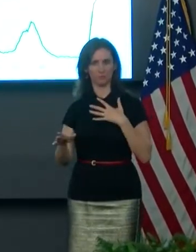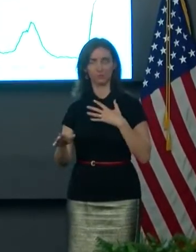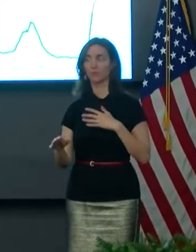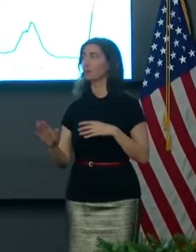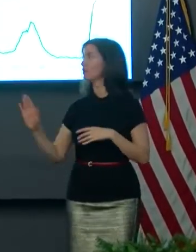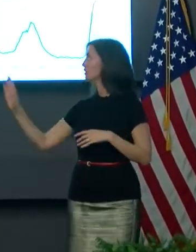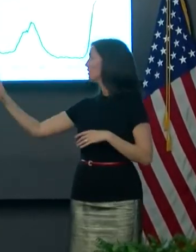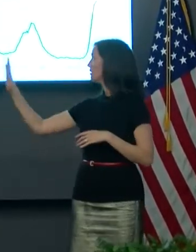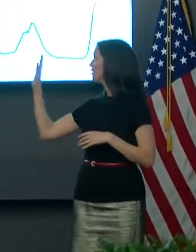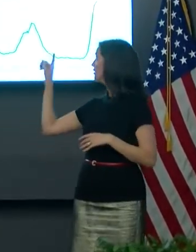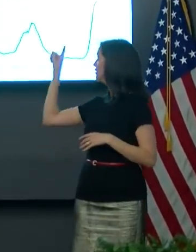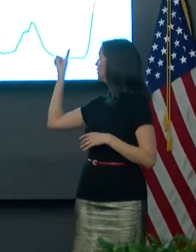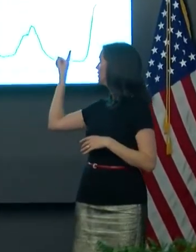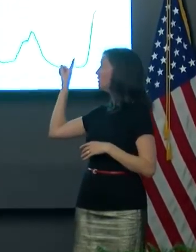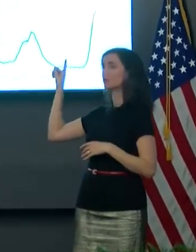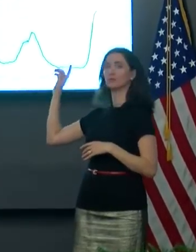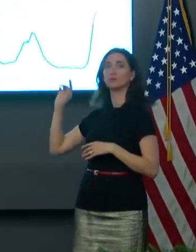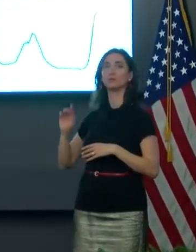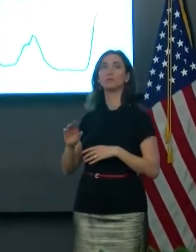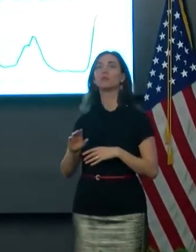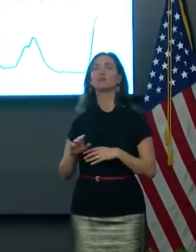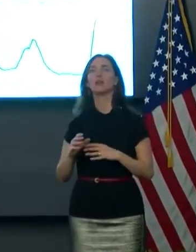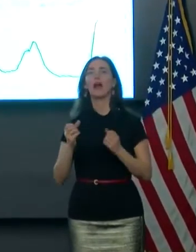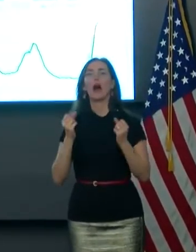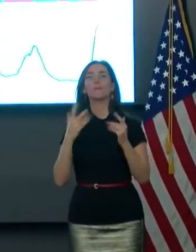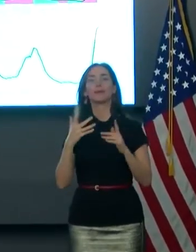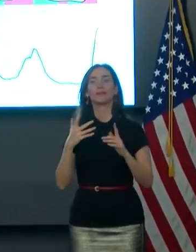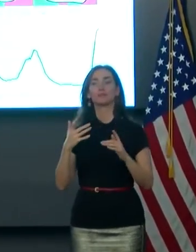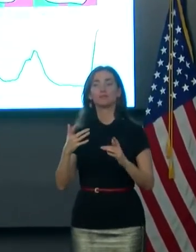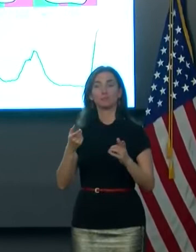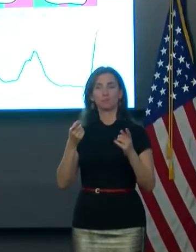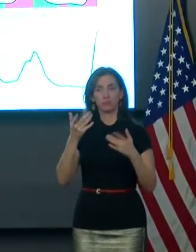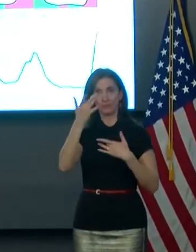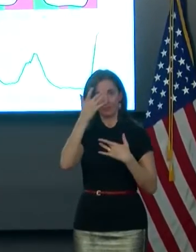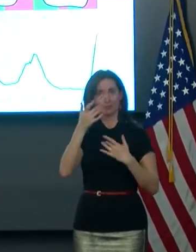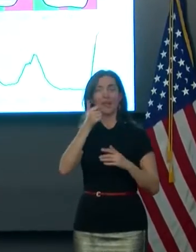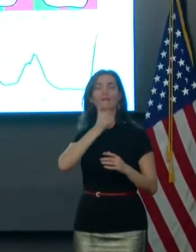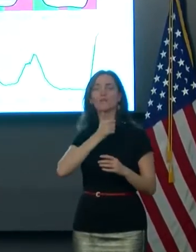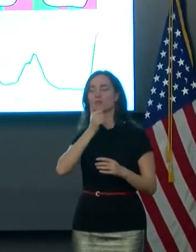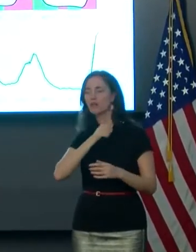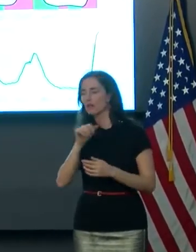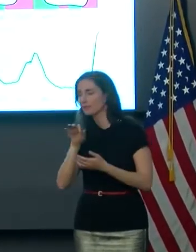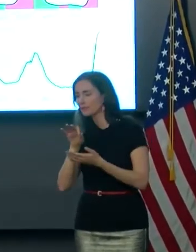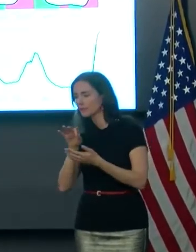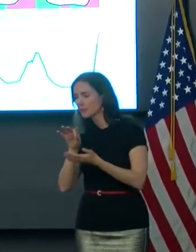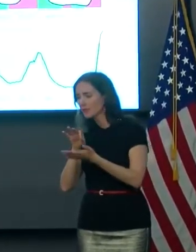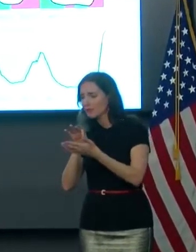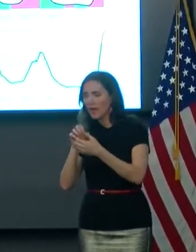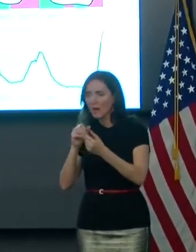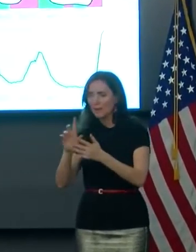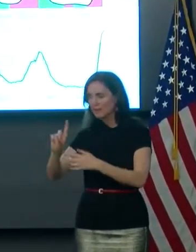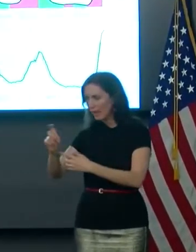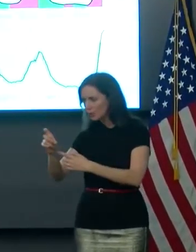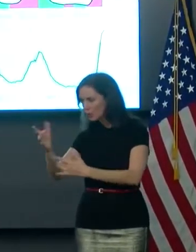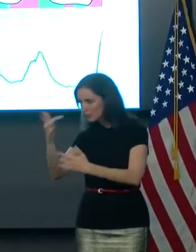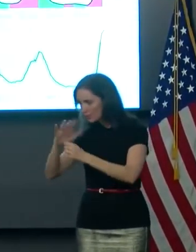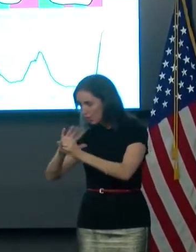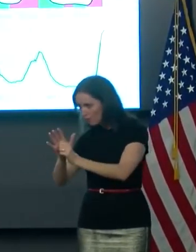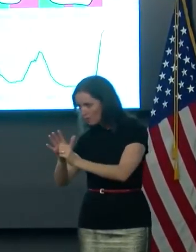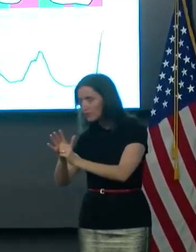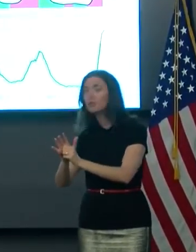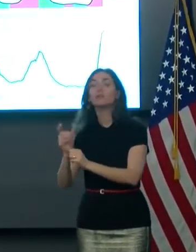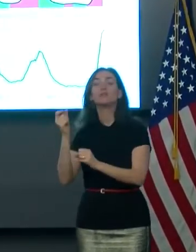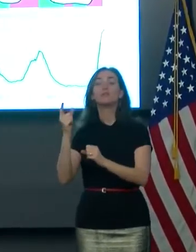see incidence, which is the number of new cases diagnosed day on day, smoothed out over a 7-day rolling